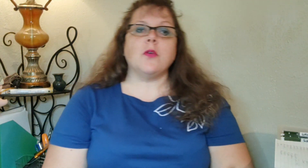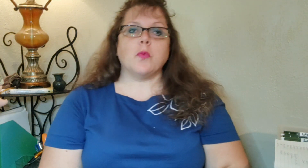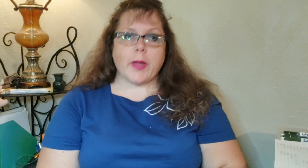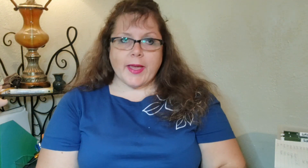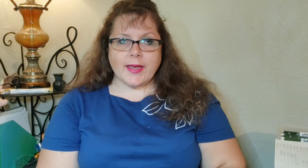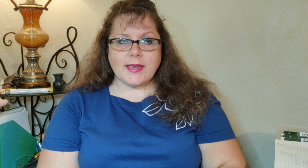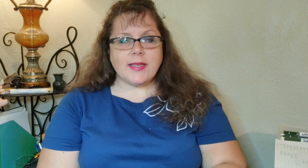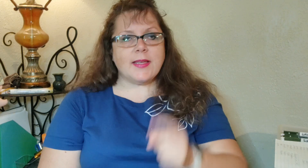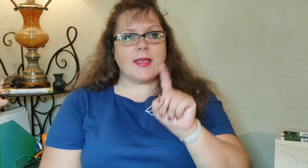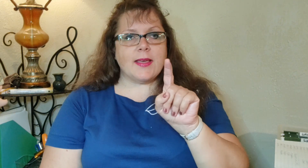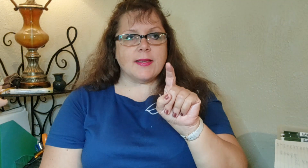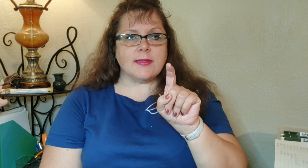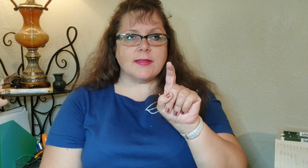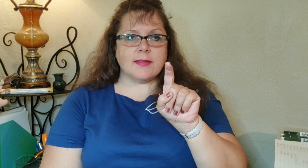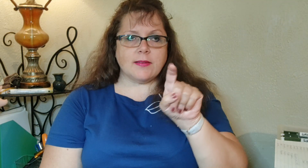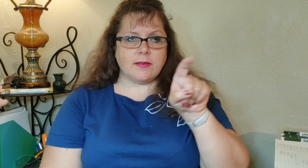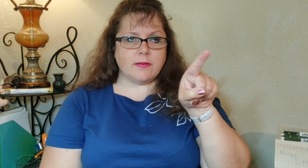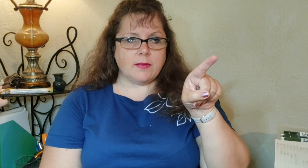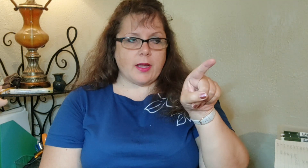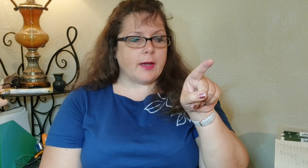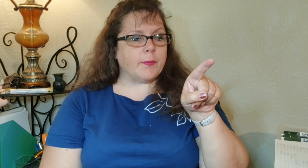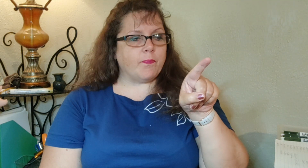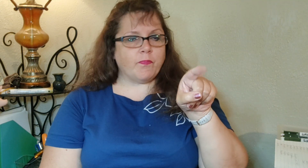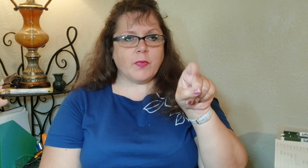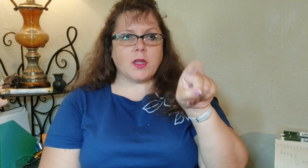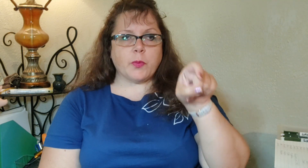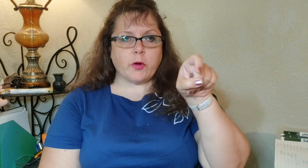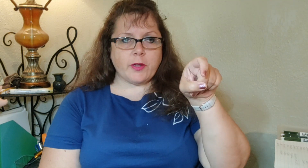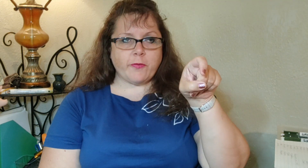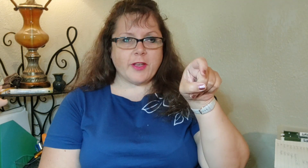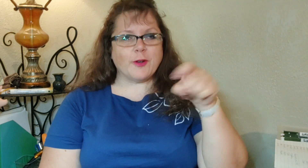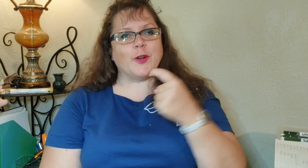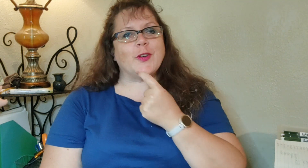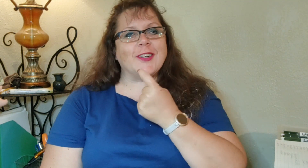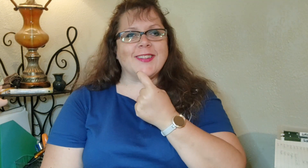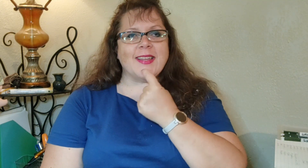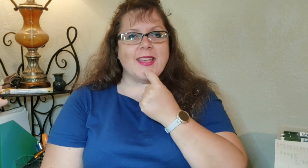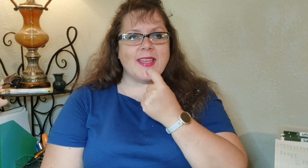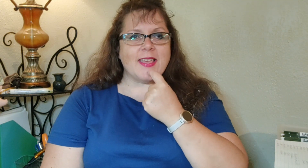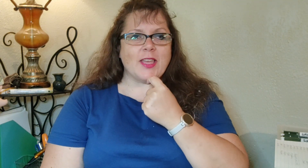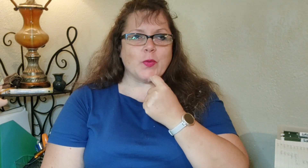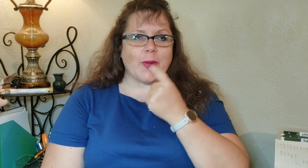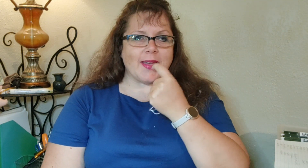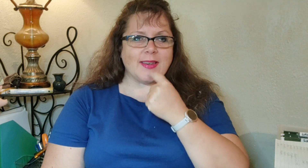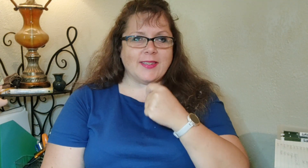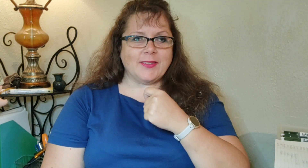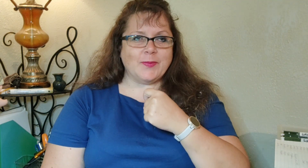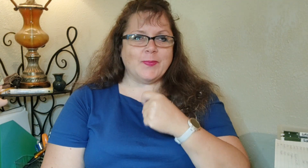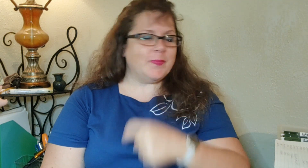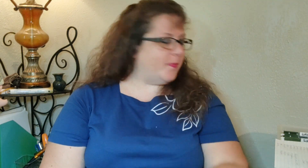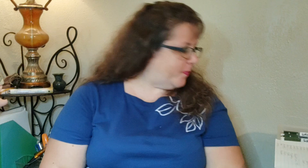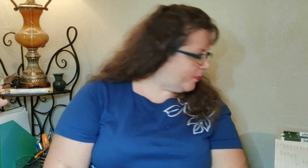Then red is your pointer finger curled in red.